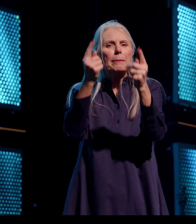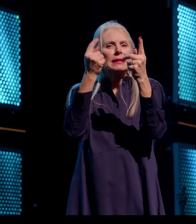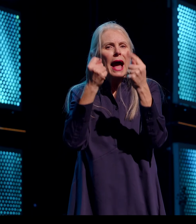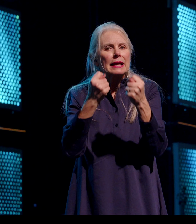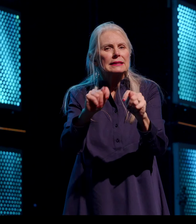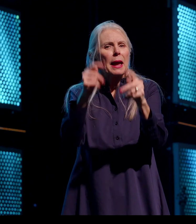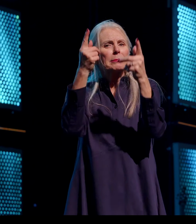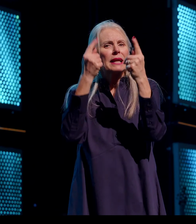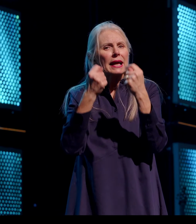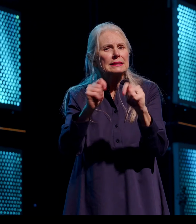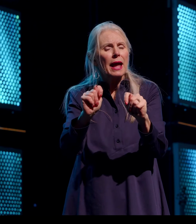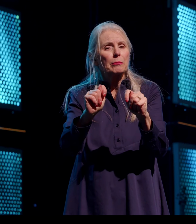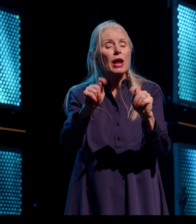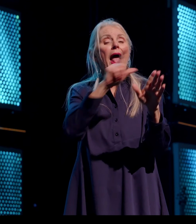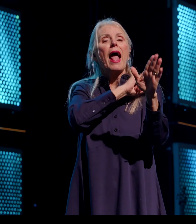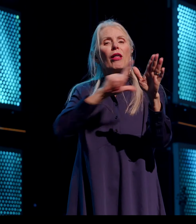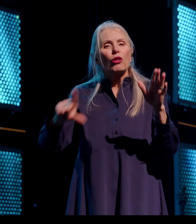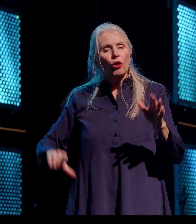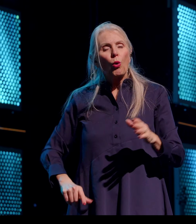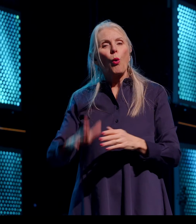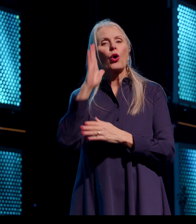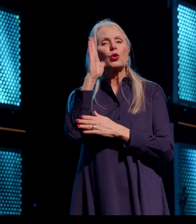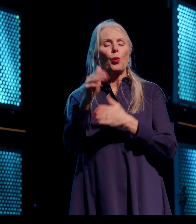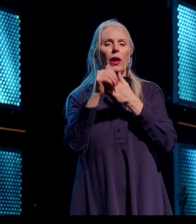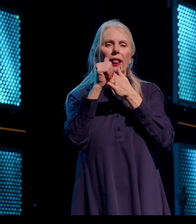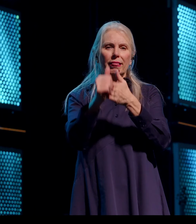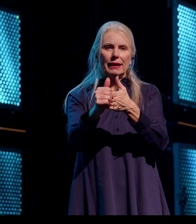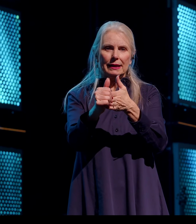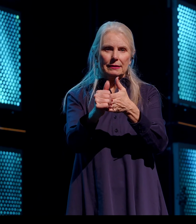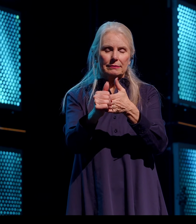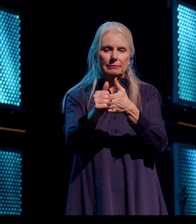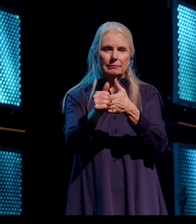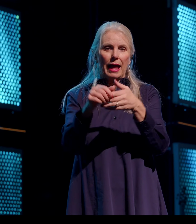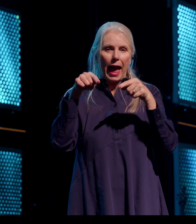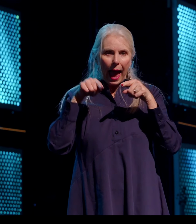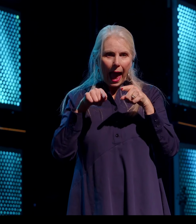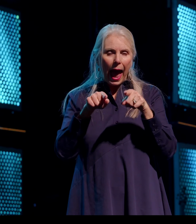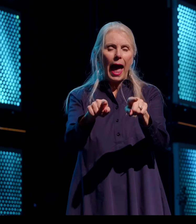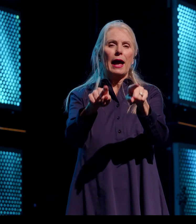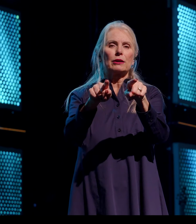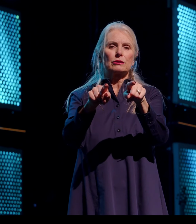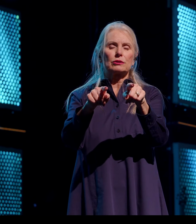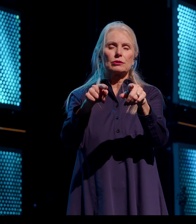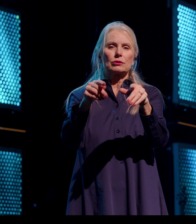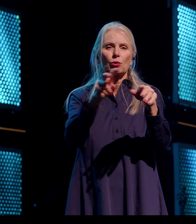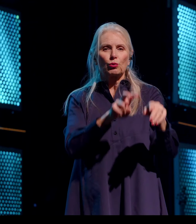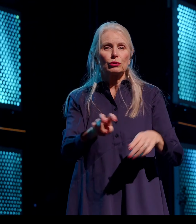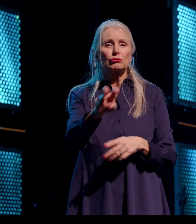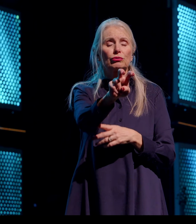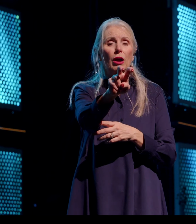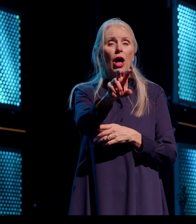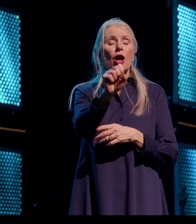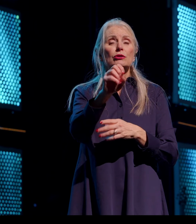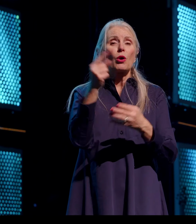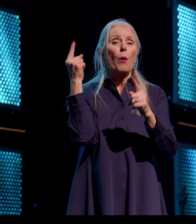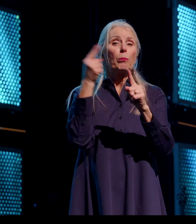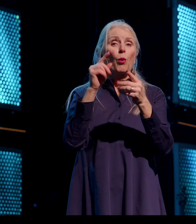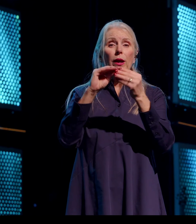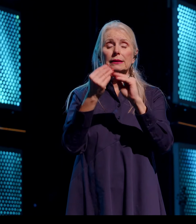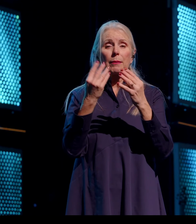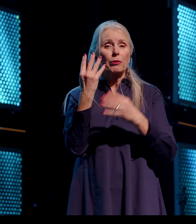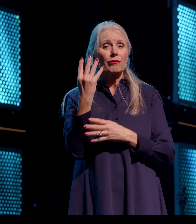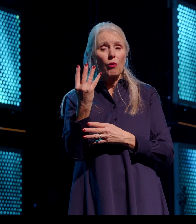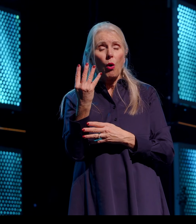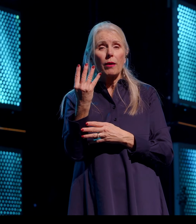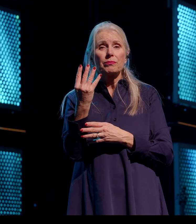Lord will lead us as we go. He'll lead us as we go. Point number four on your notes.